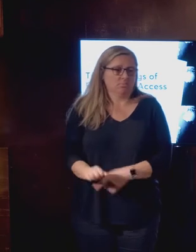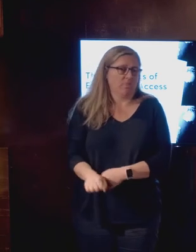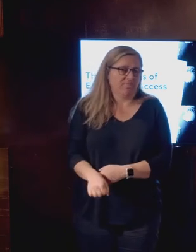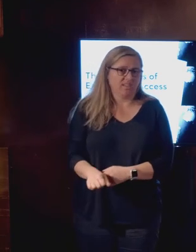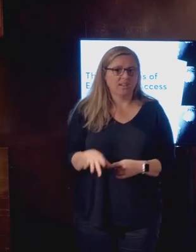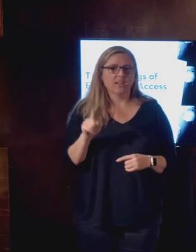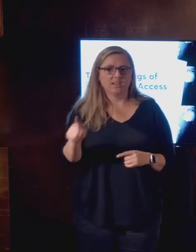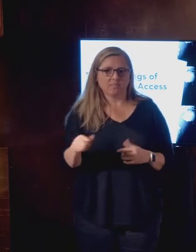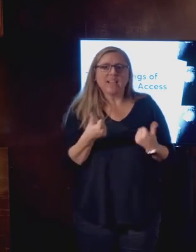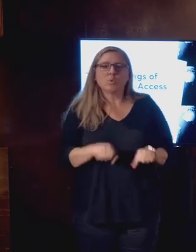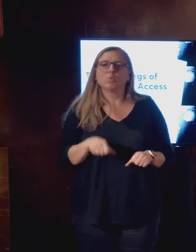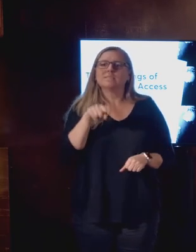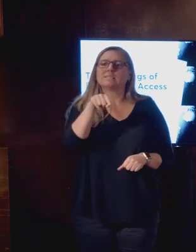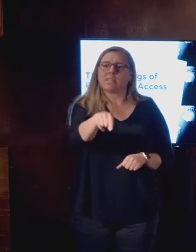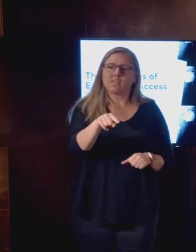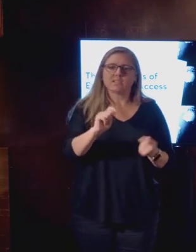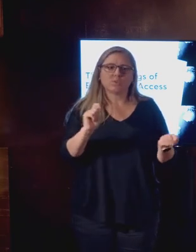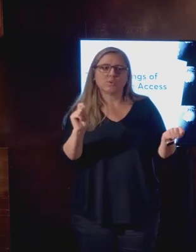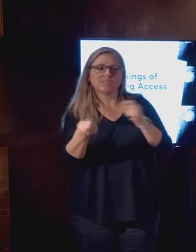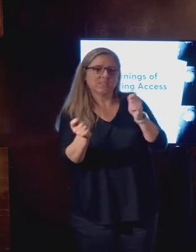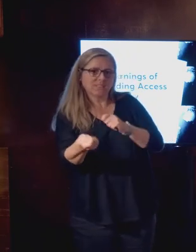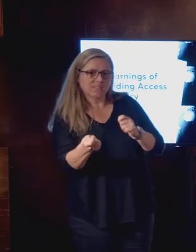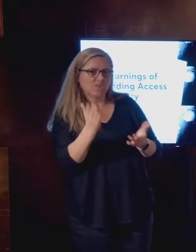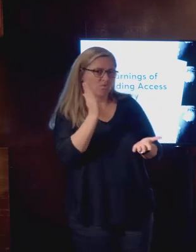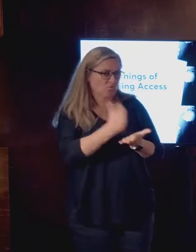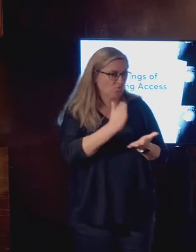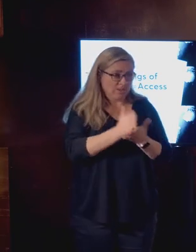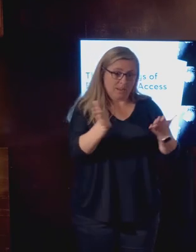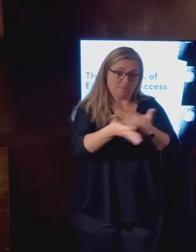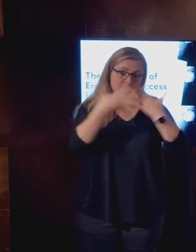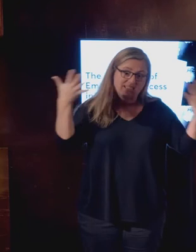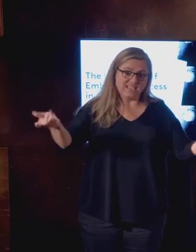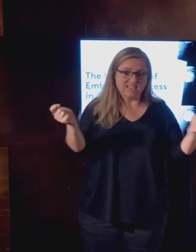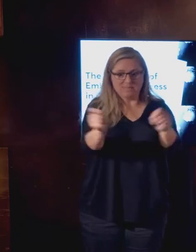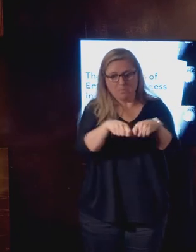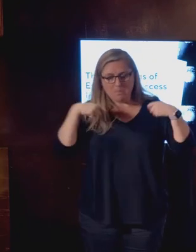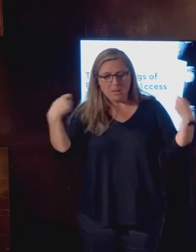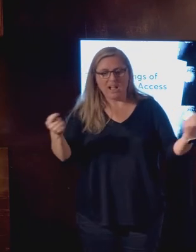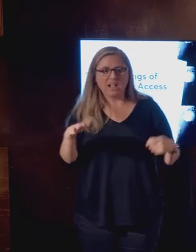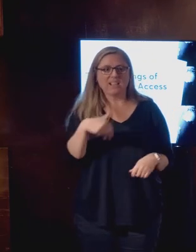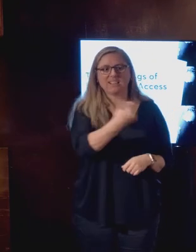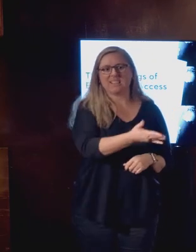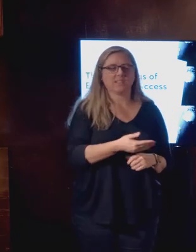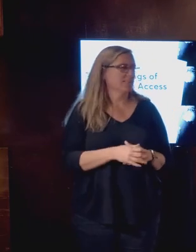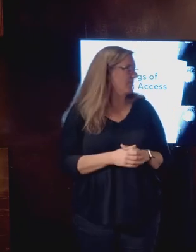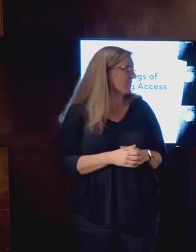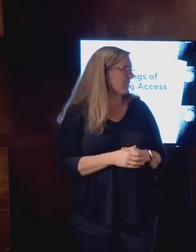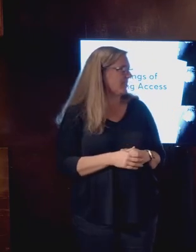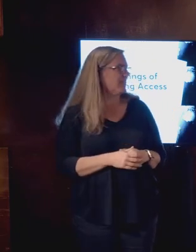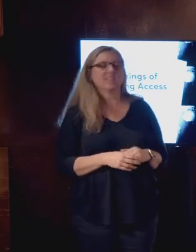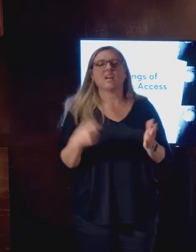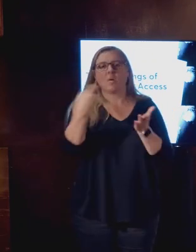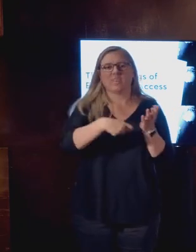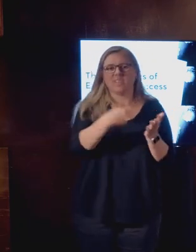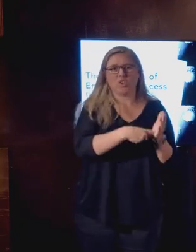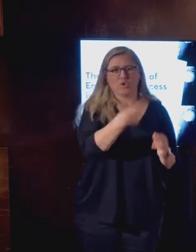so that you can get the word out there. So then it is really hard when a major paper gives you 3-2. Actually, I'd prefer